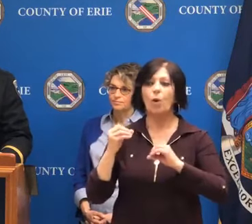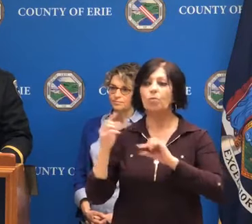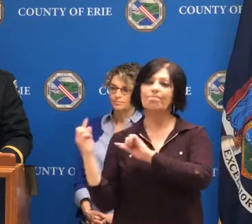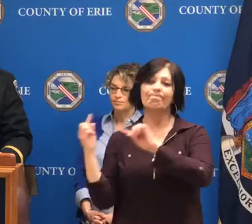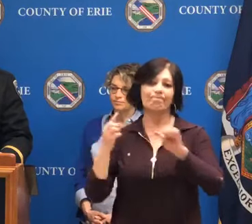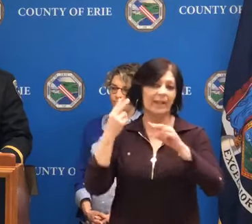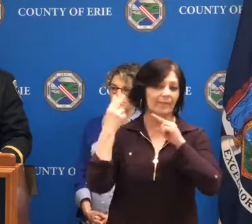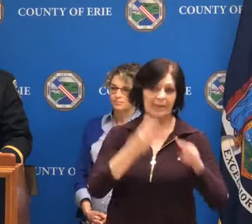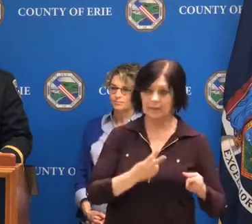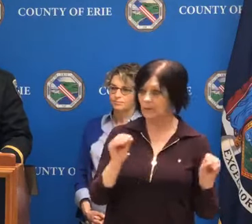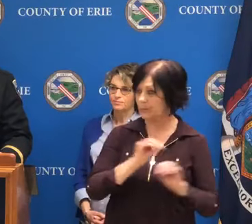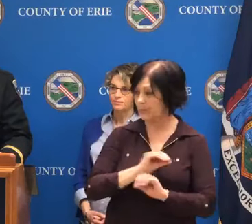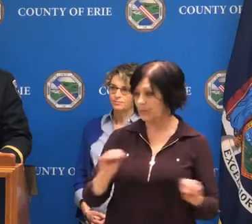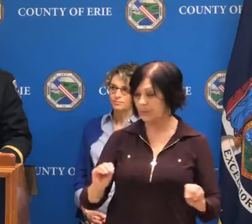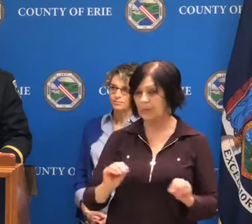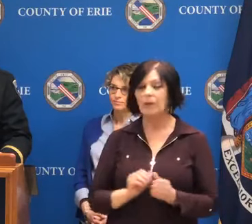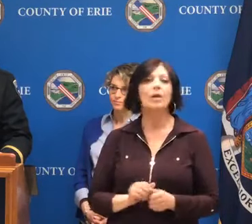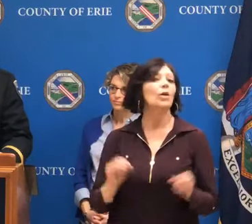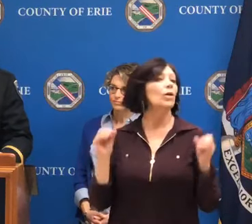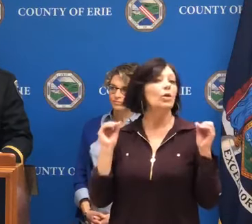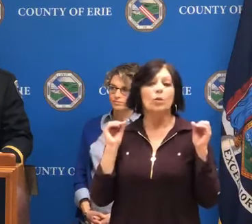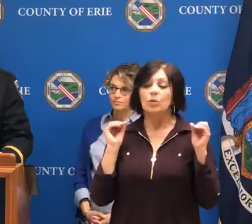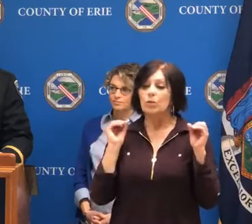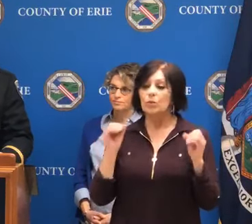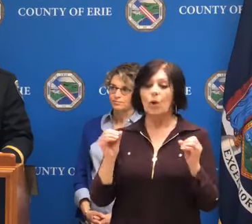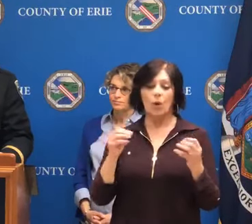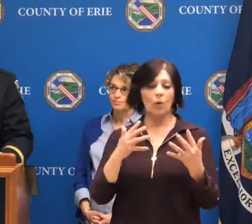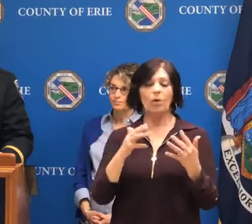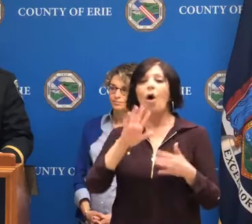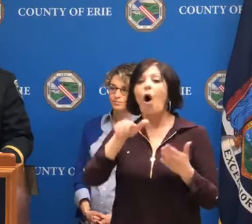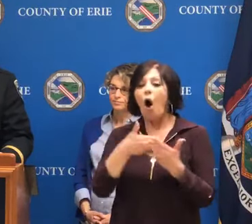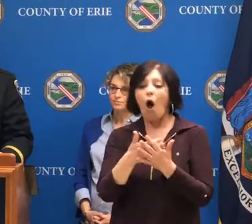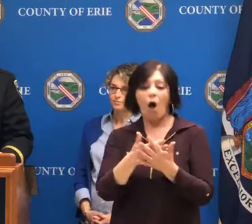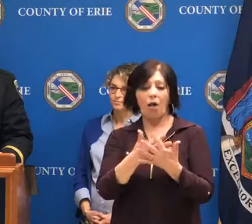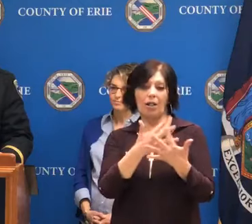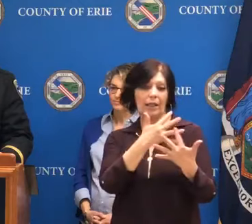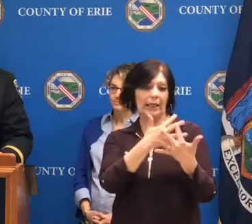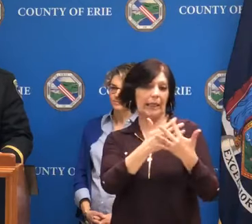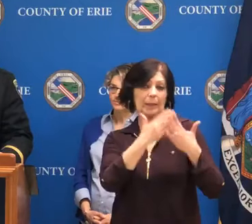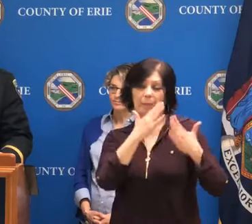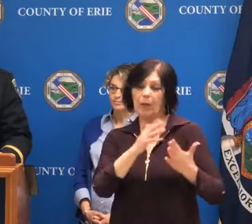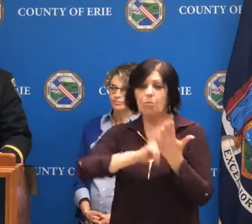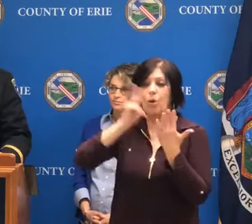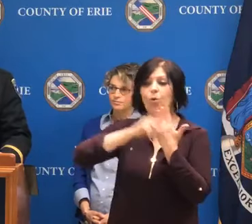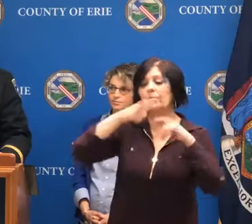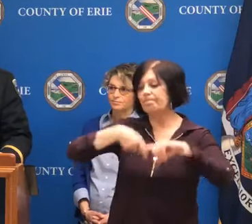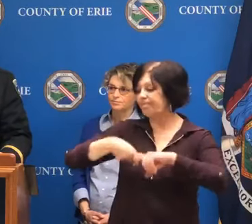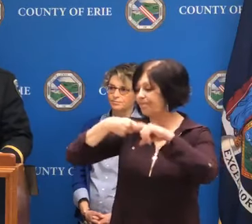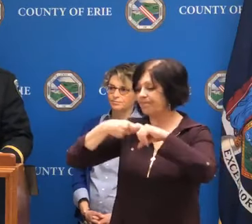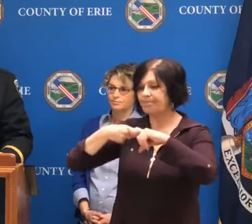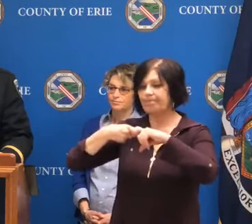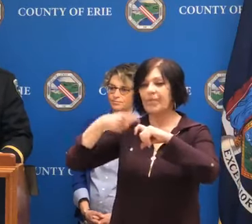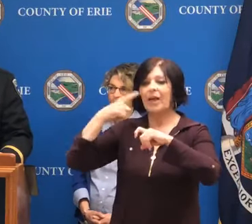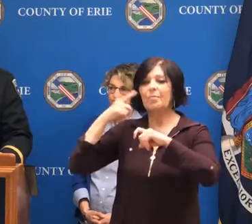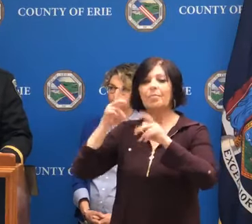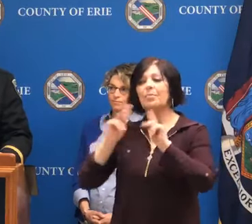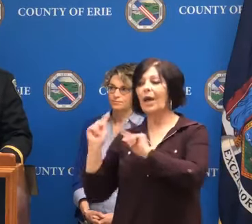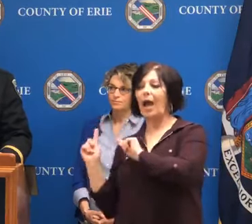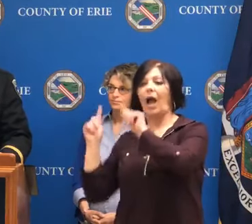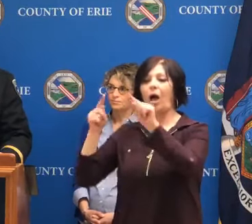individuals will be allowed in. All inmate programs suspended. because those individuals come in from the